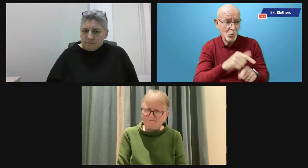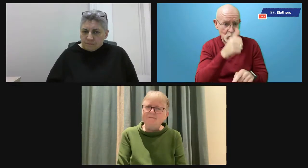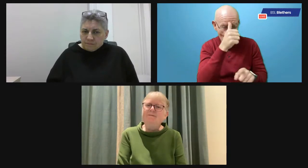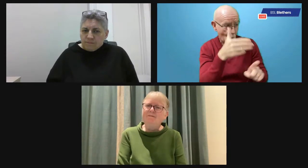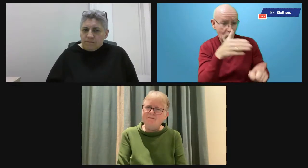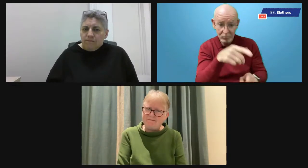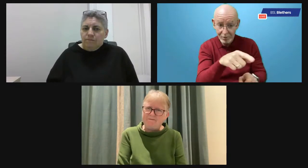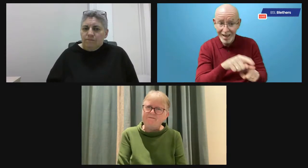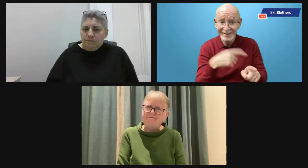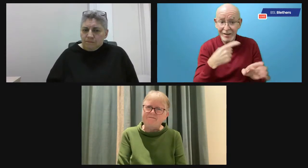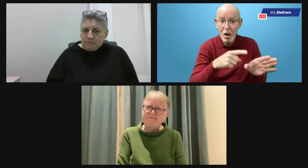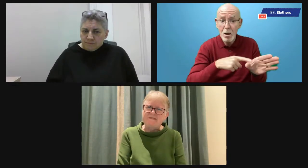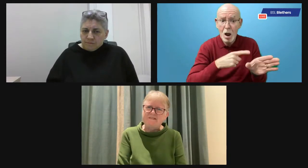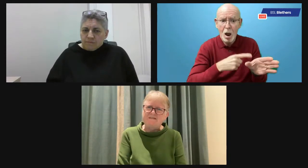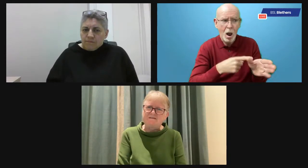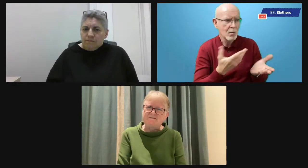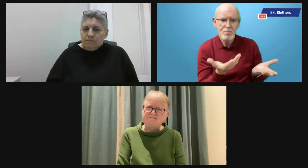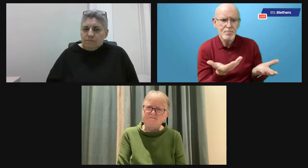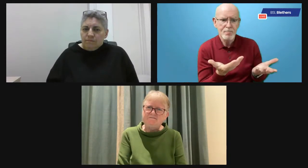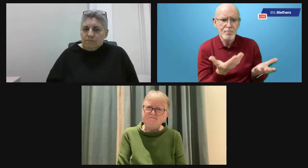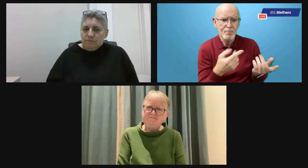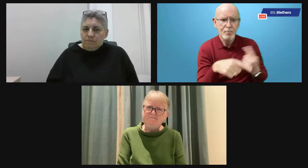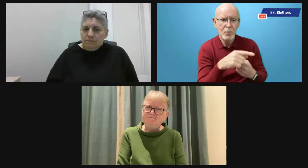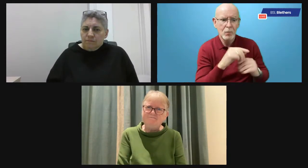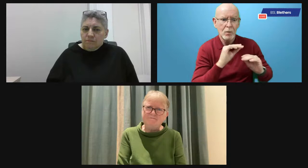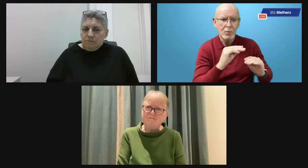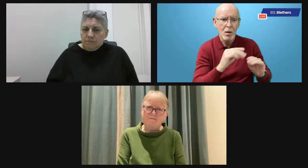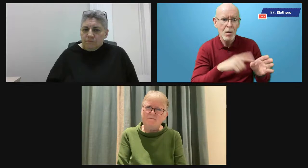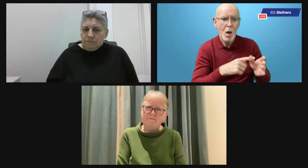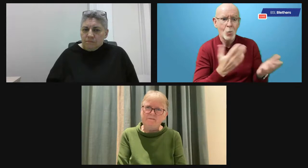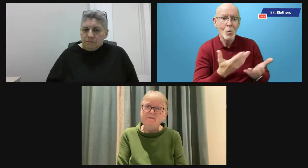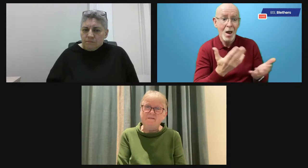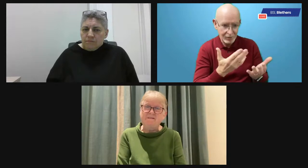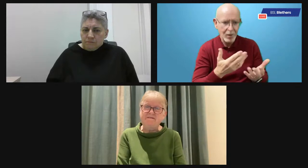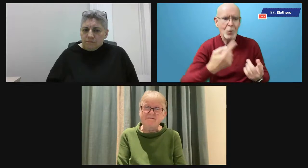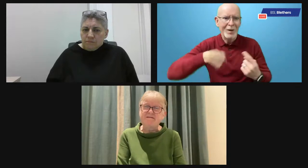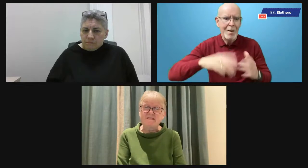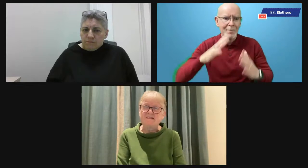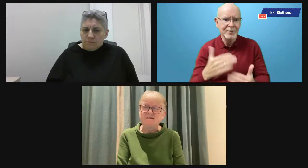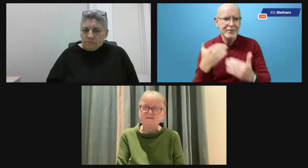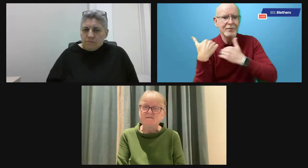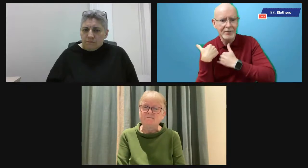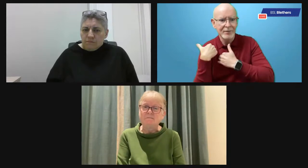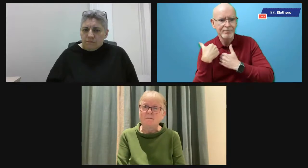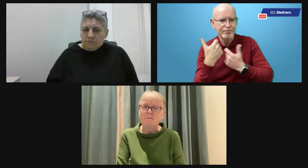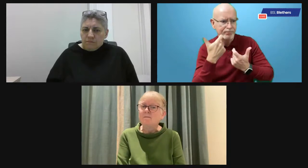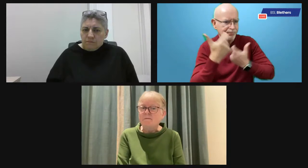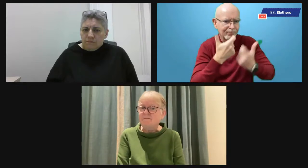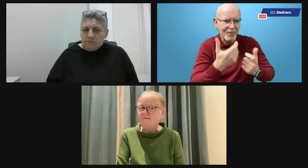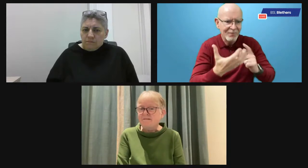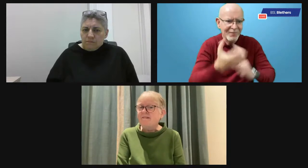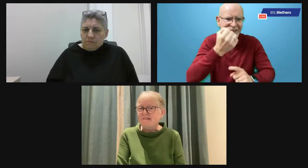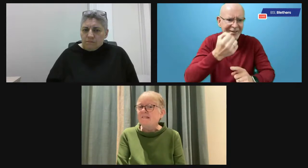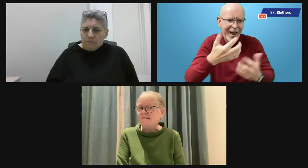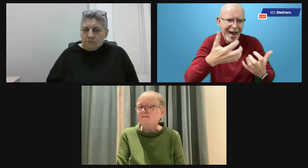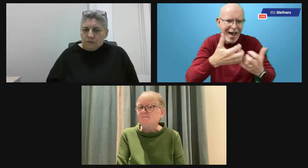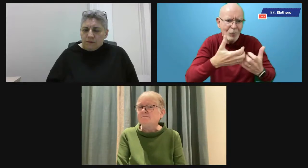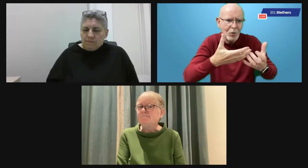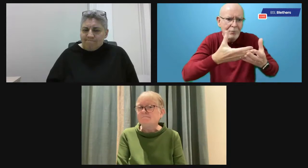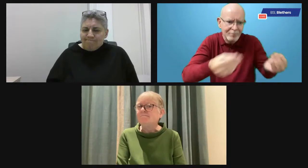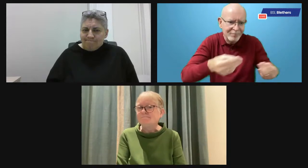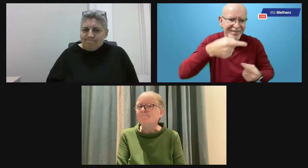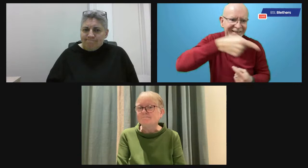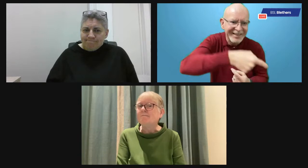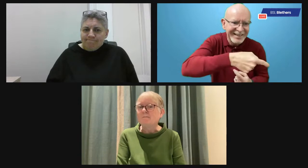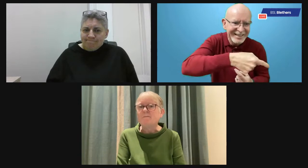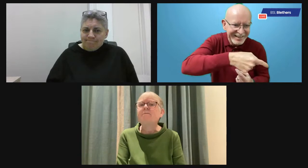Organisations will always change with what's happening in society. Where are the young people? It's then